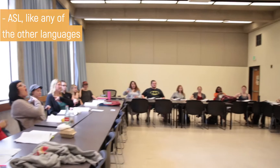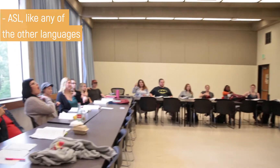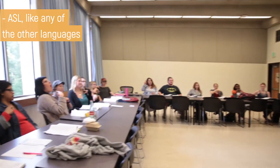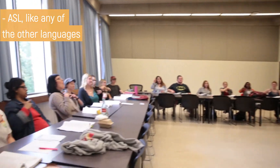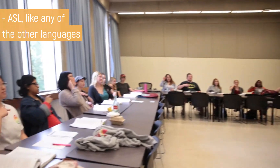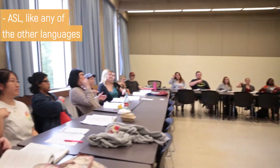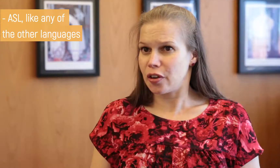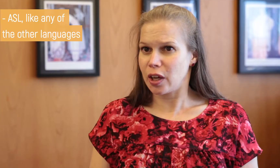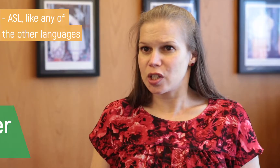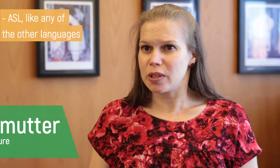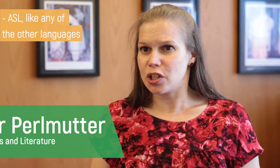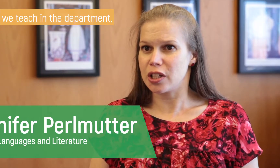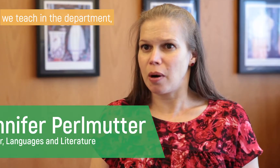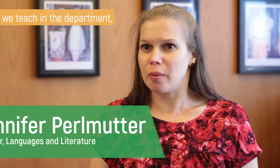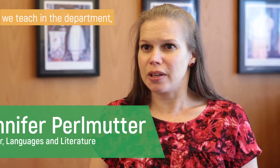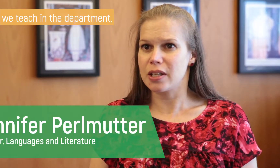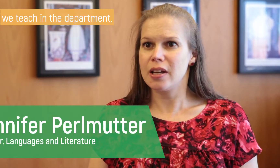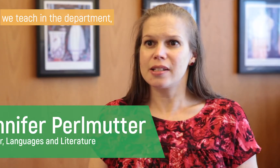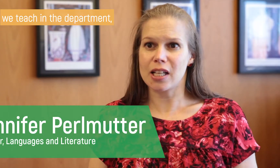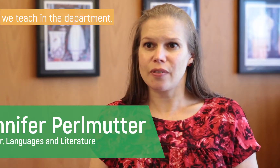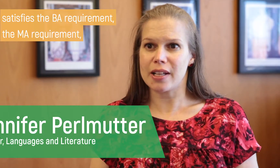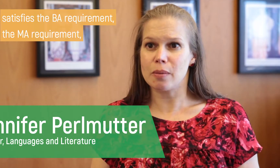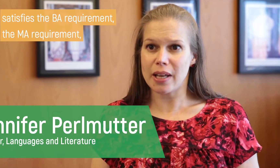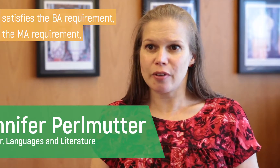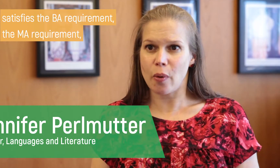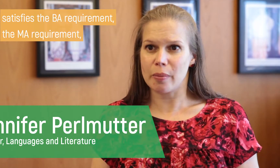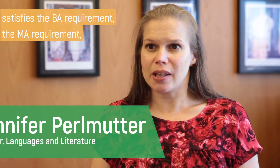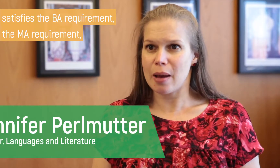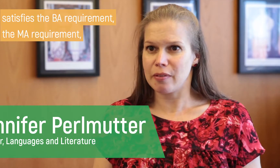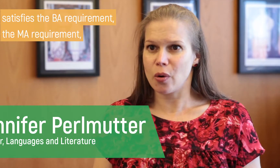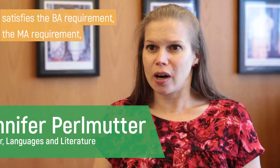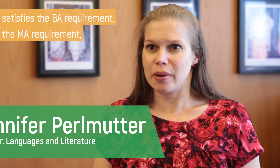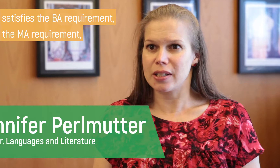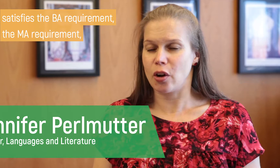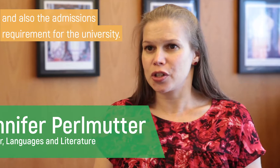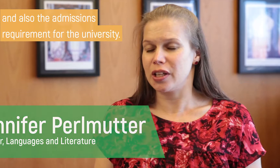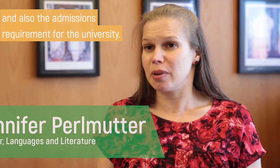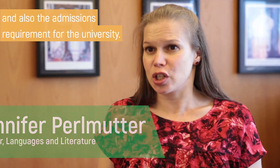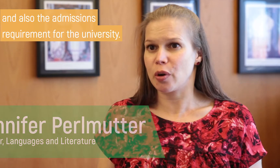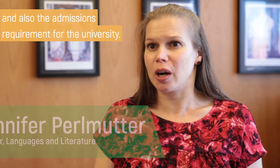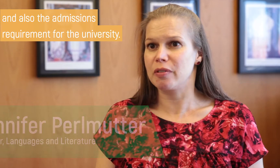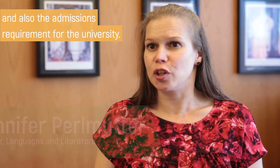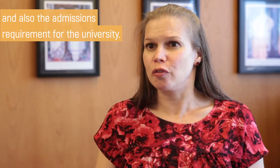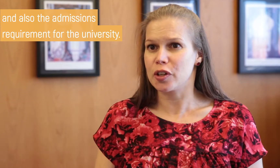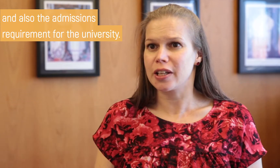ASL, like any of the other languages we teach in the department, satisfies the BA requirement, the MA requirement, and also the admissions requirement for the university.